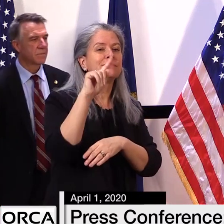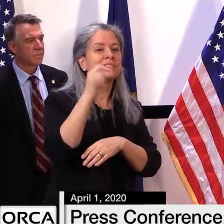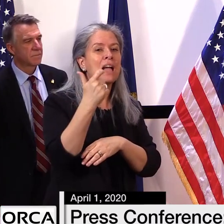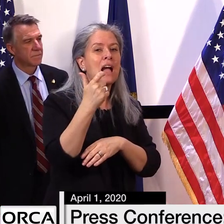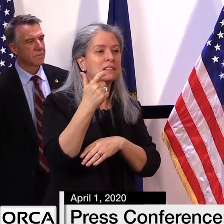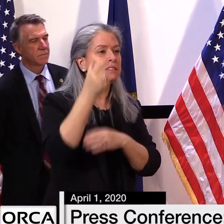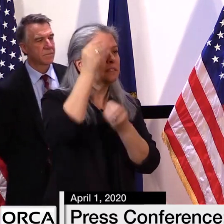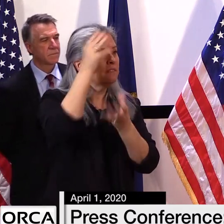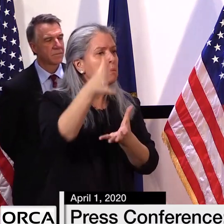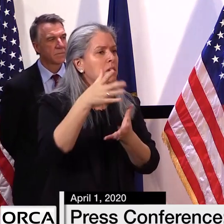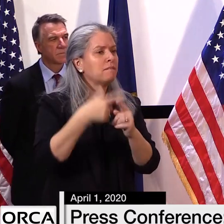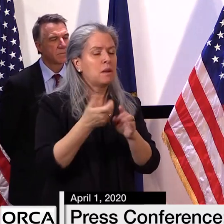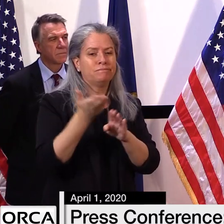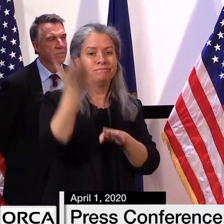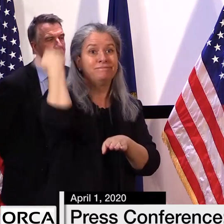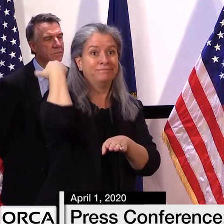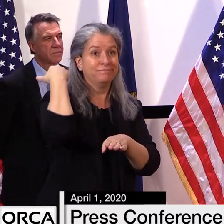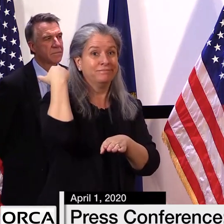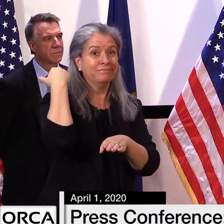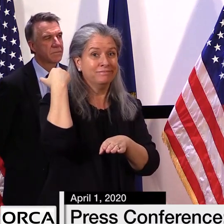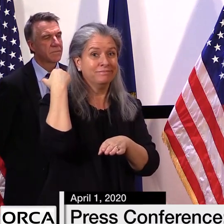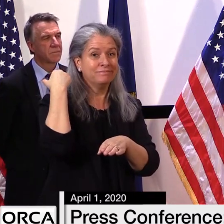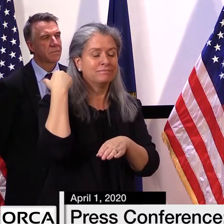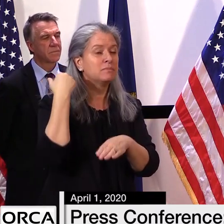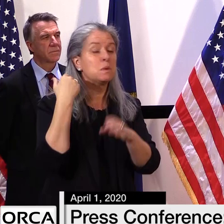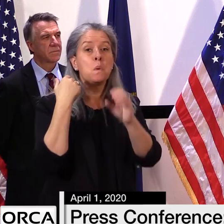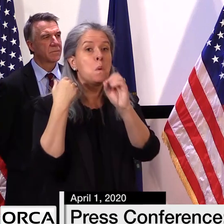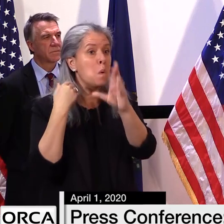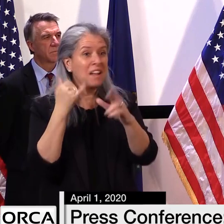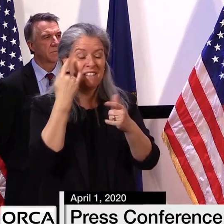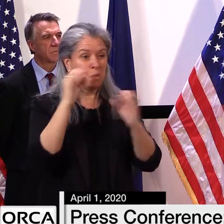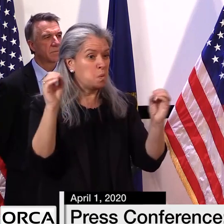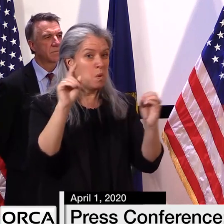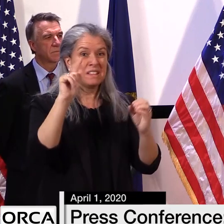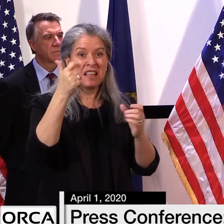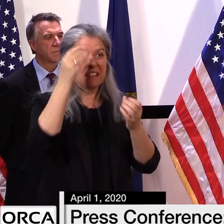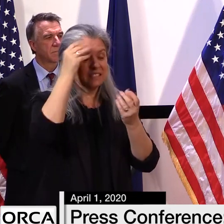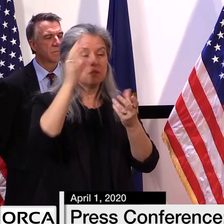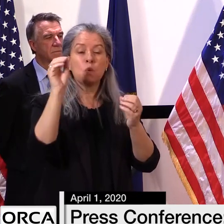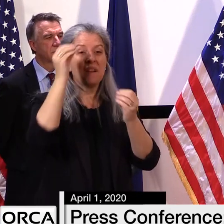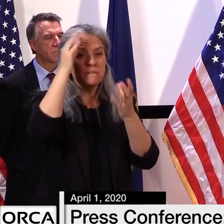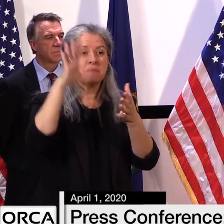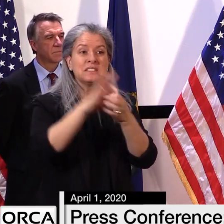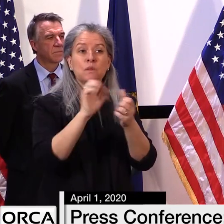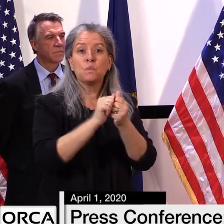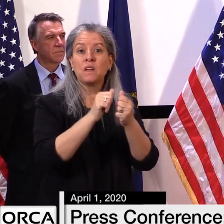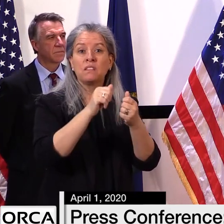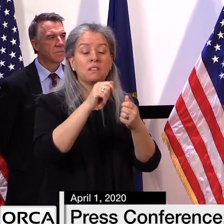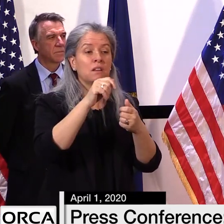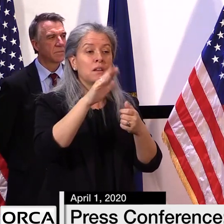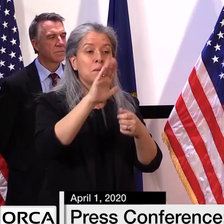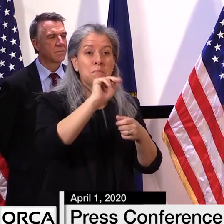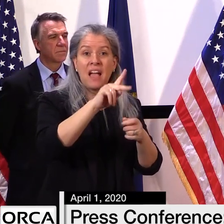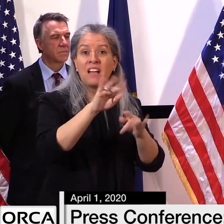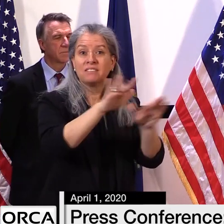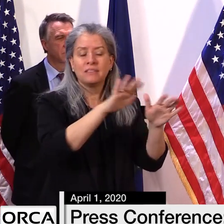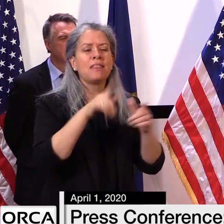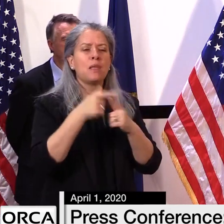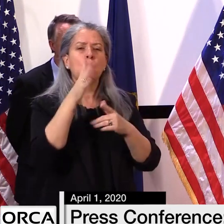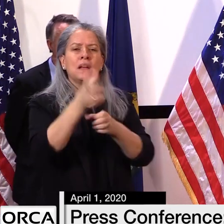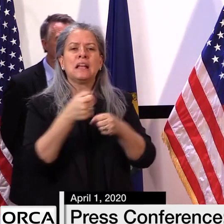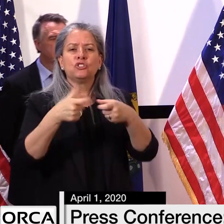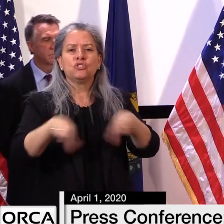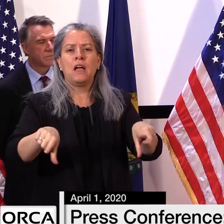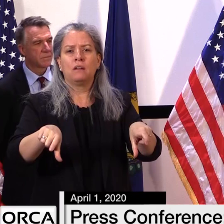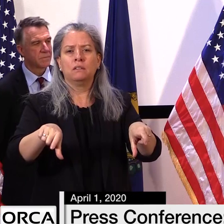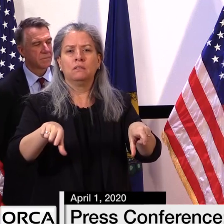tax information, or it will be directly mailed to you in the form of a check to your home. The money will arrive in the